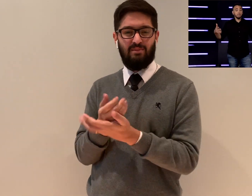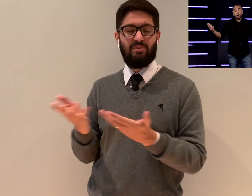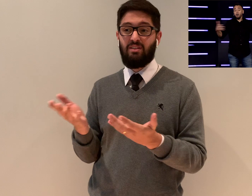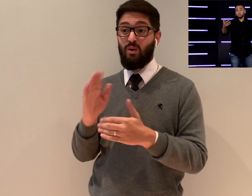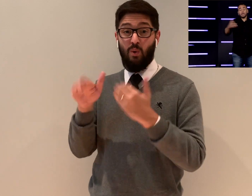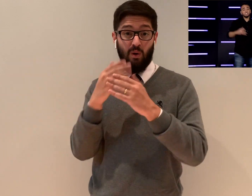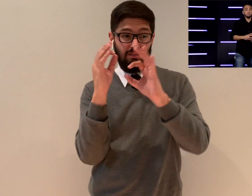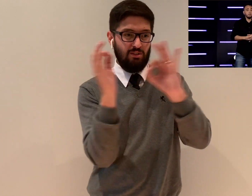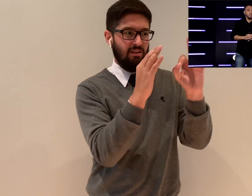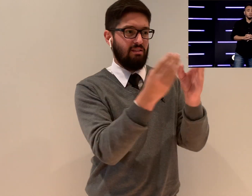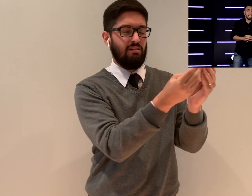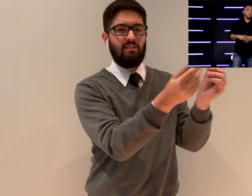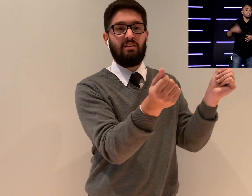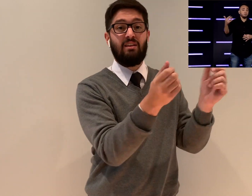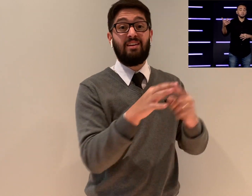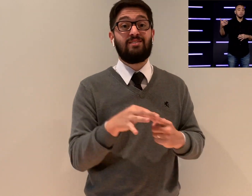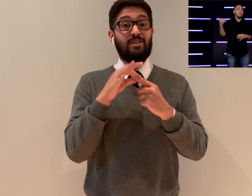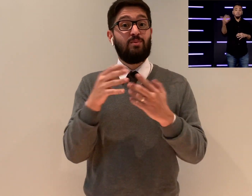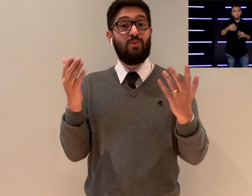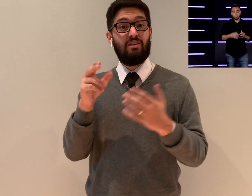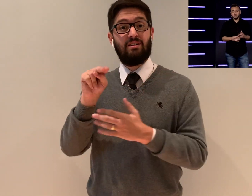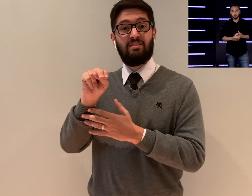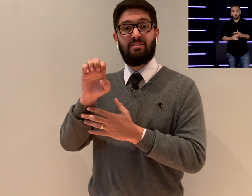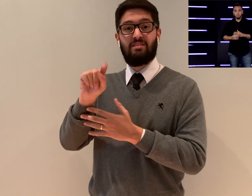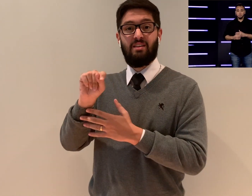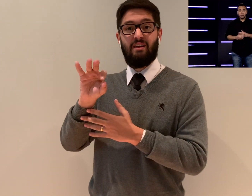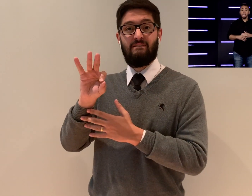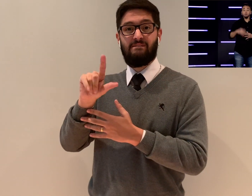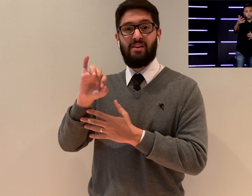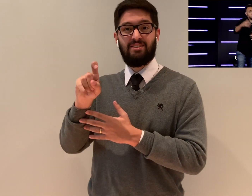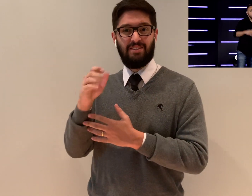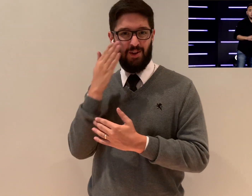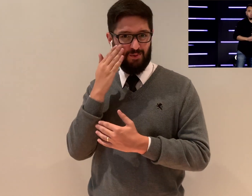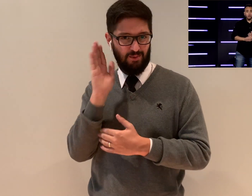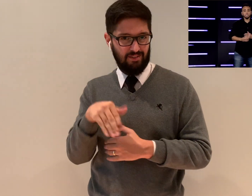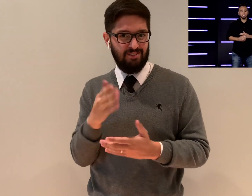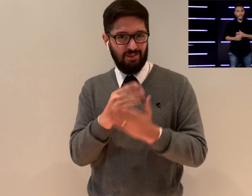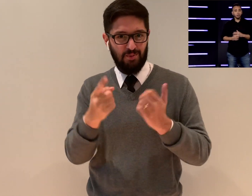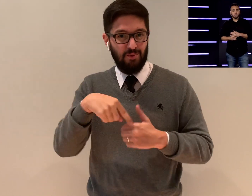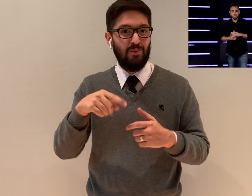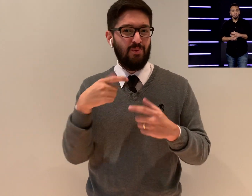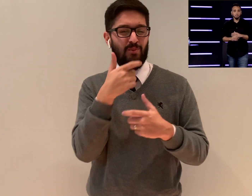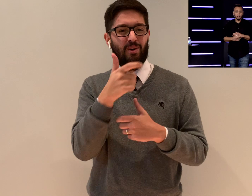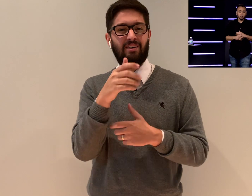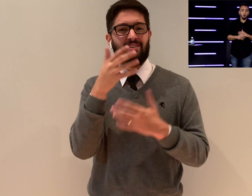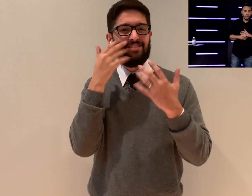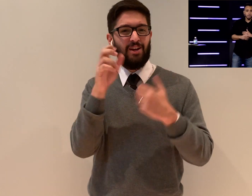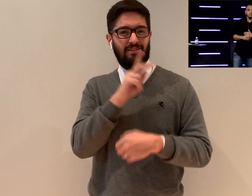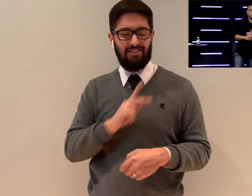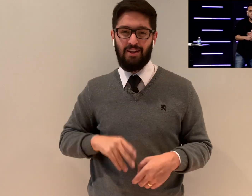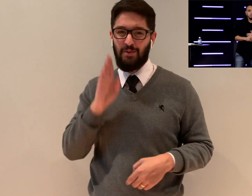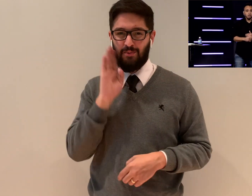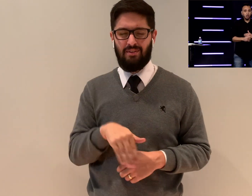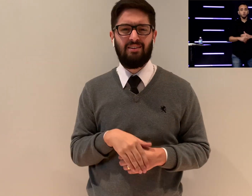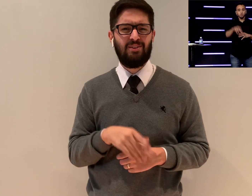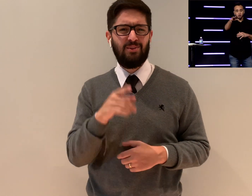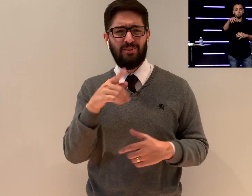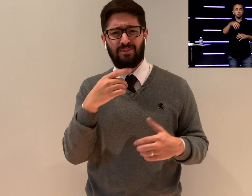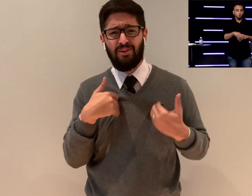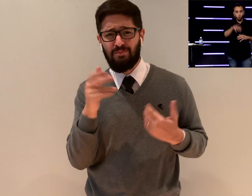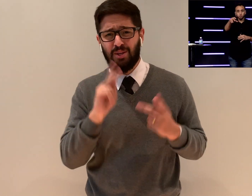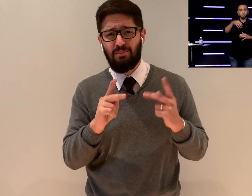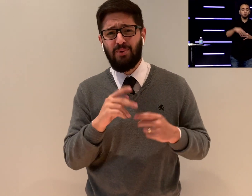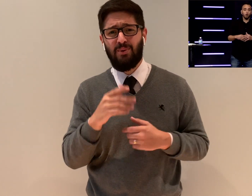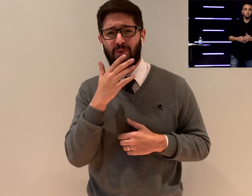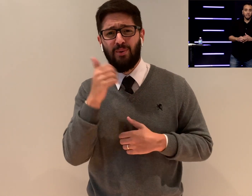Everything has been, all distractions have been eliminated except Netflix. I know some of you have been watching Tiger King. I know that. All you young